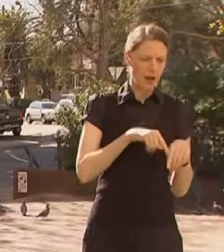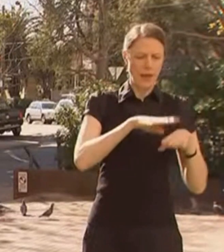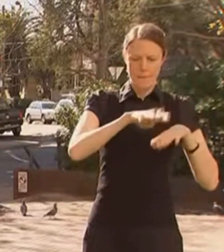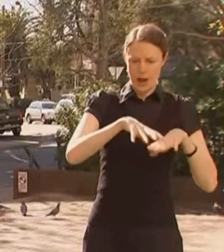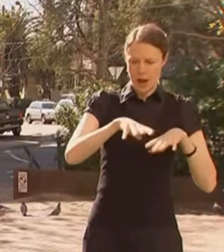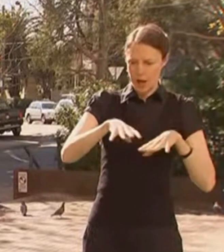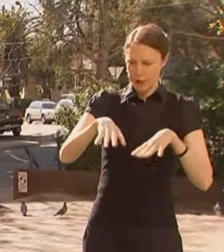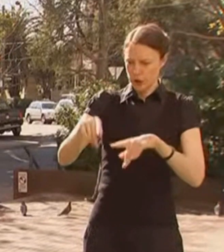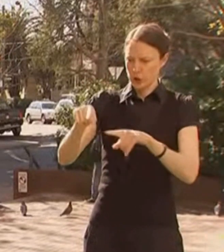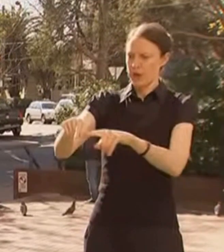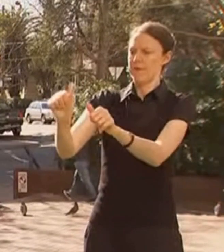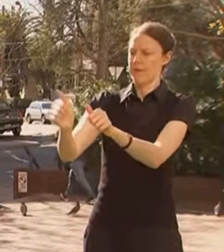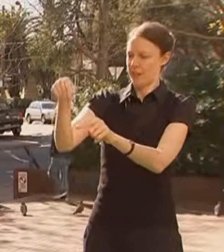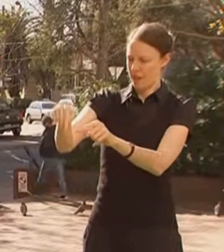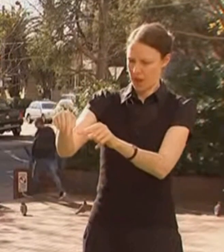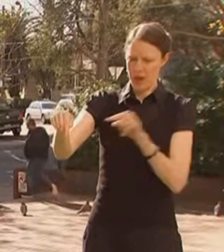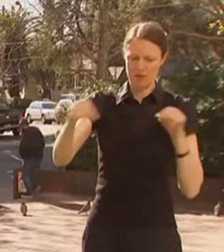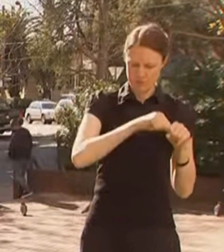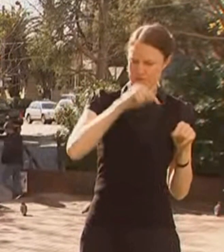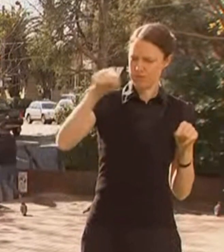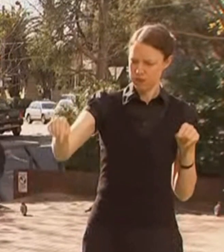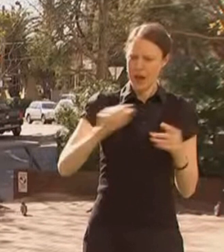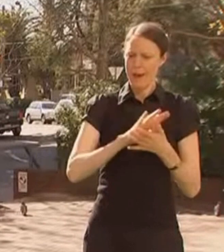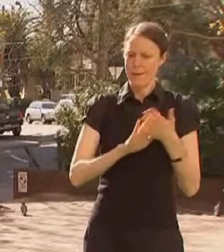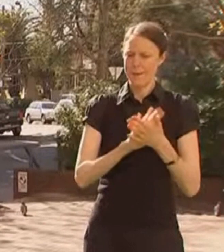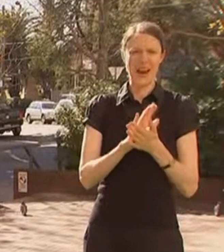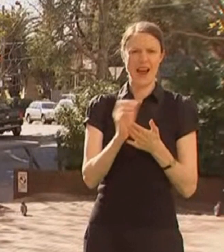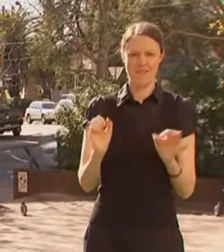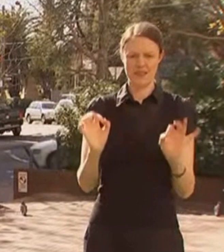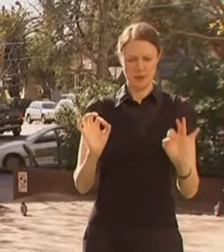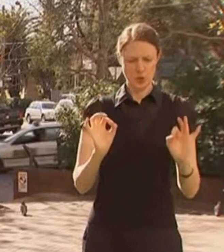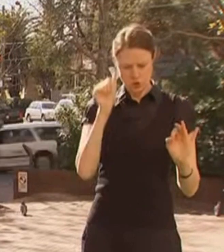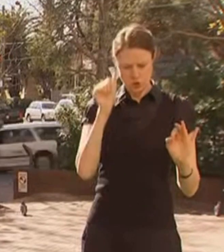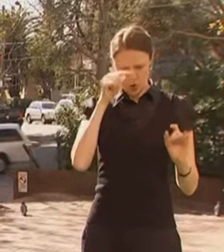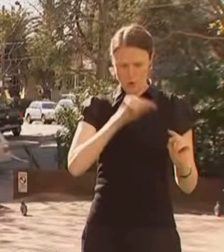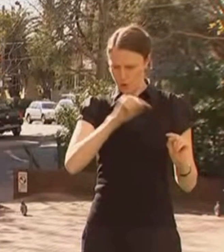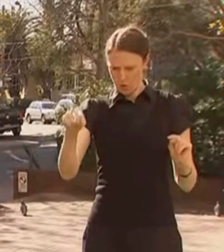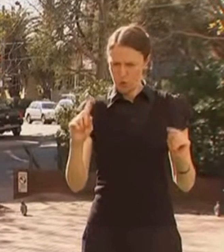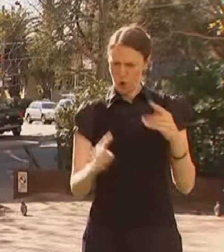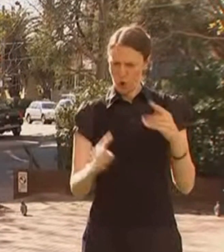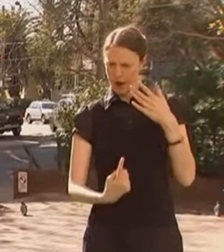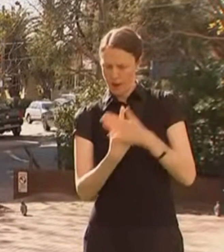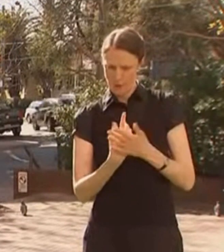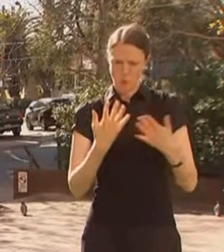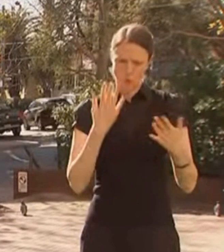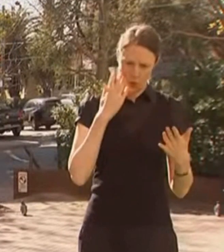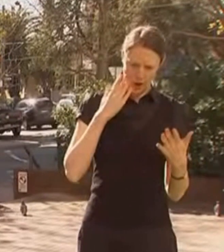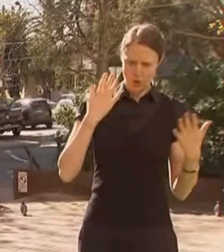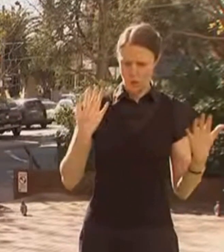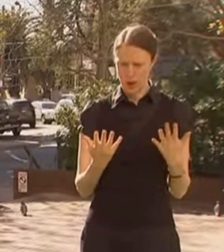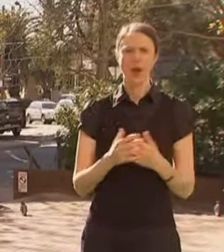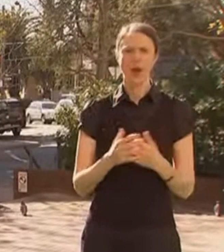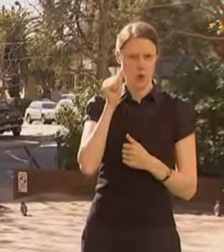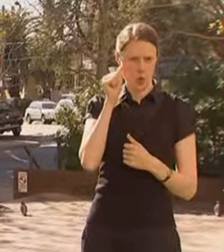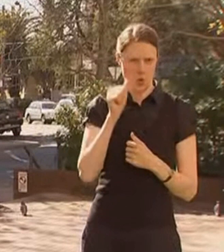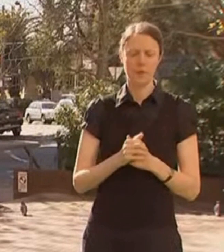then that's fine. Now you have to understand, it is okay, but the Form 1 is all about starting at